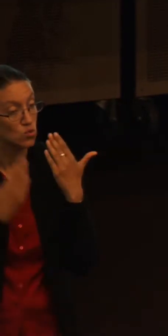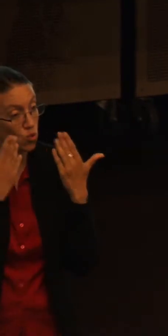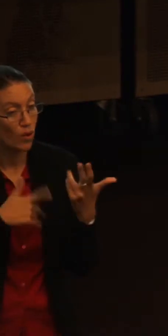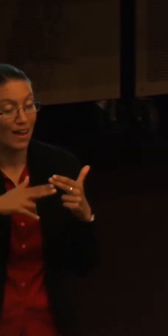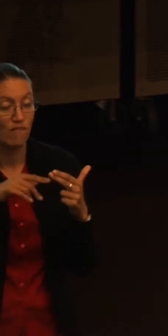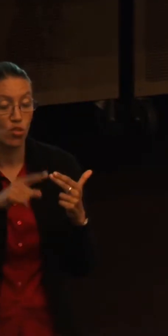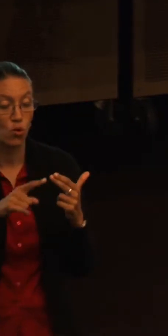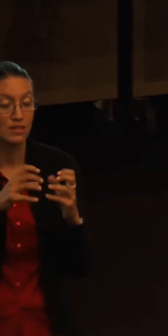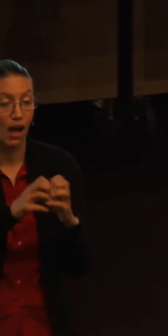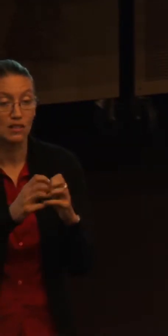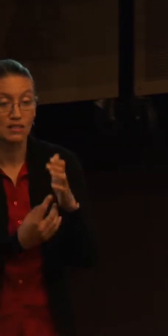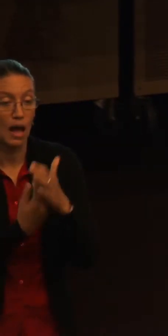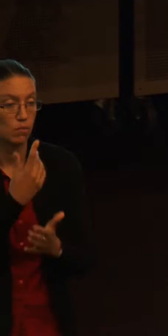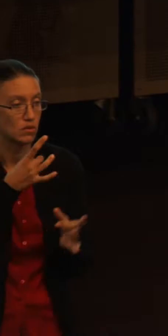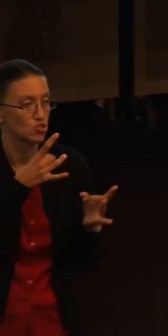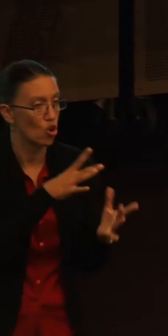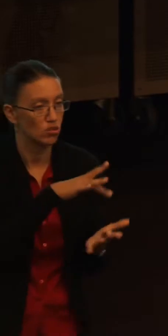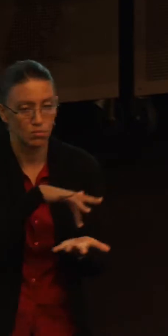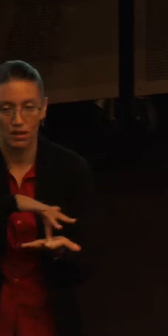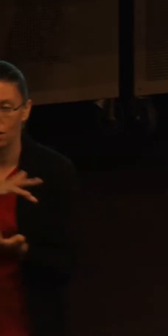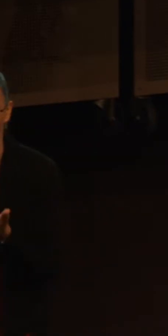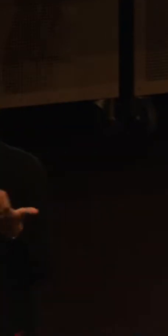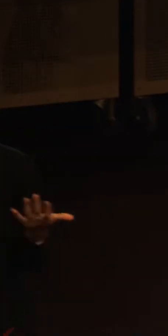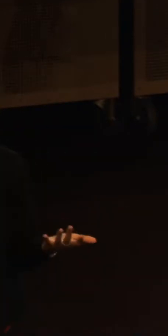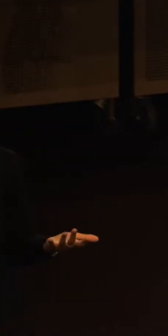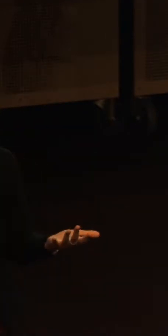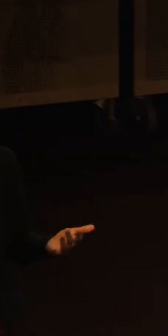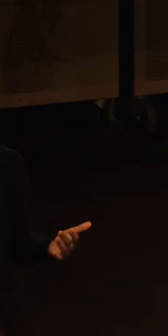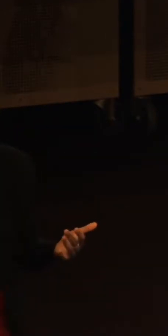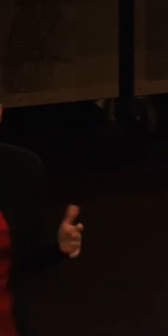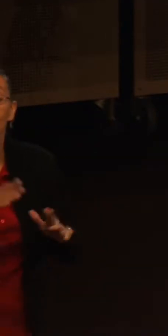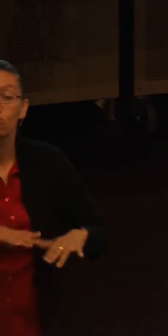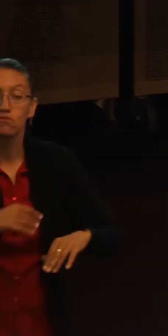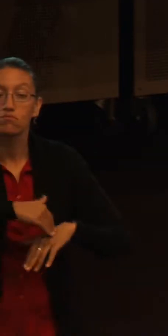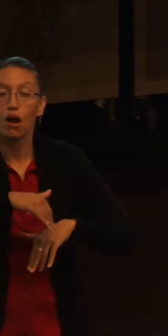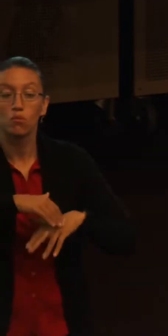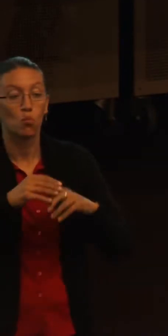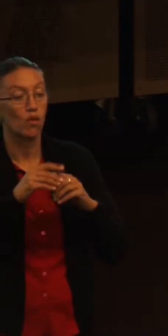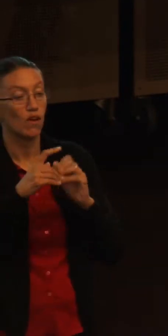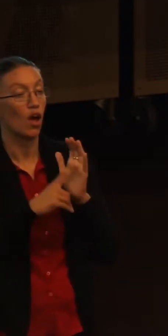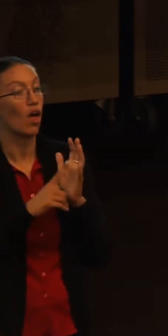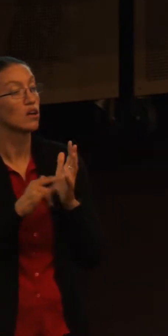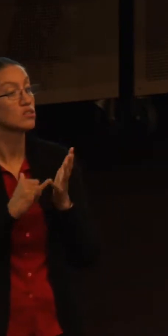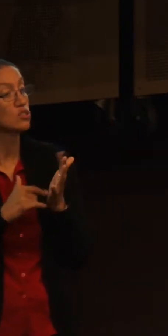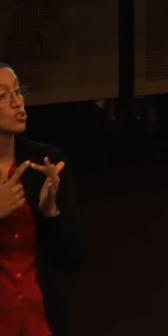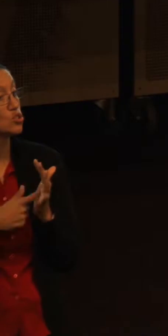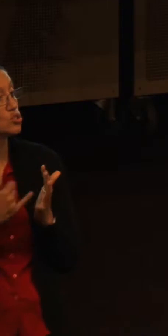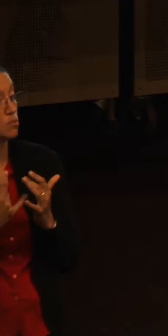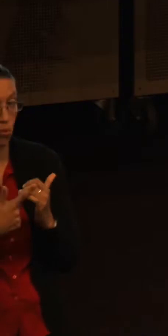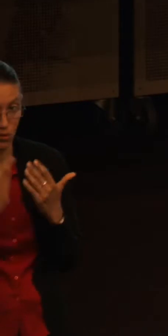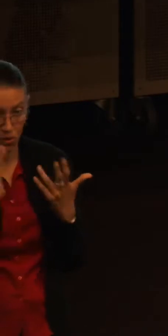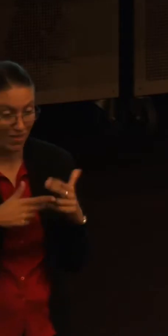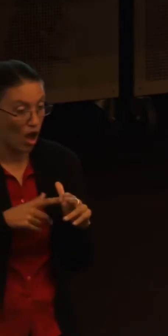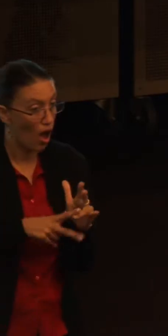the beginnings or ends of words or in the middle. Maybe children are having problems with clusters, but we don't know, are those